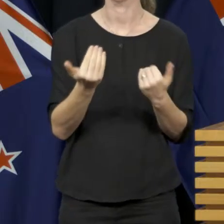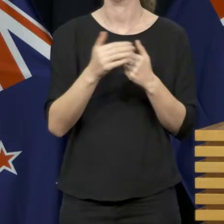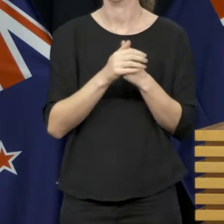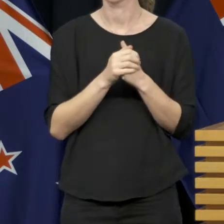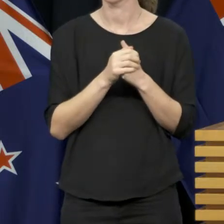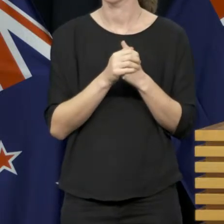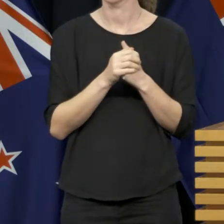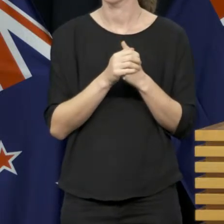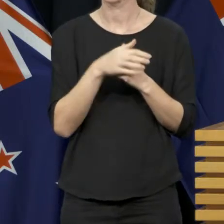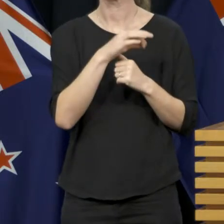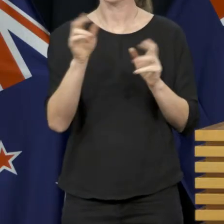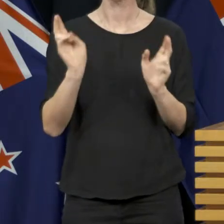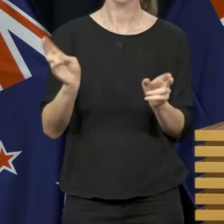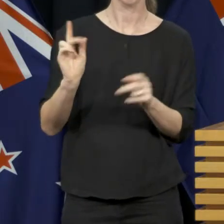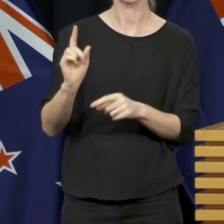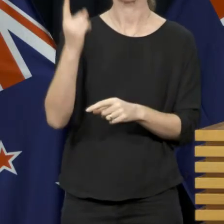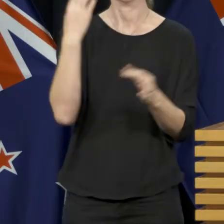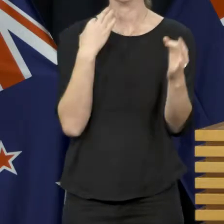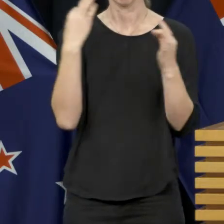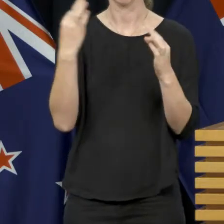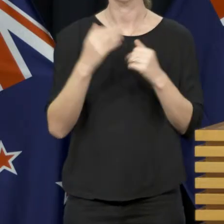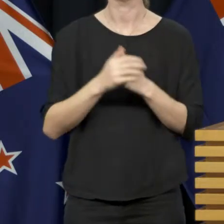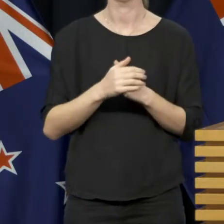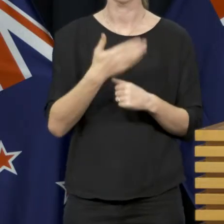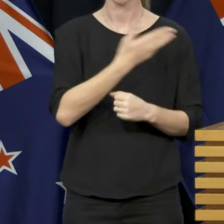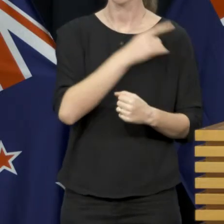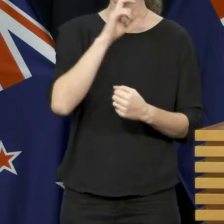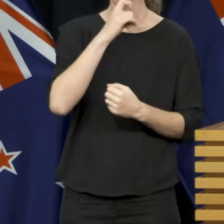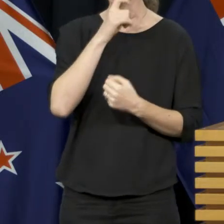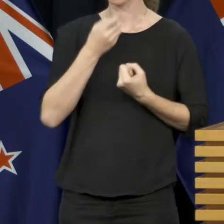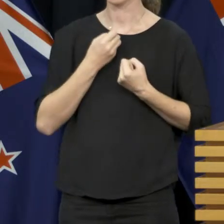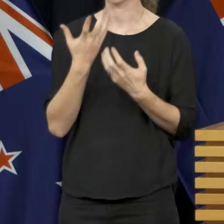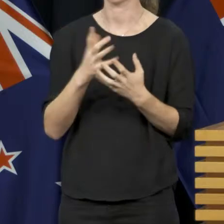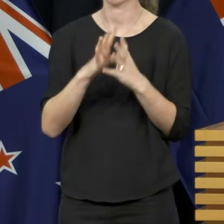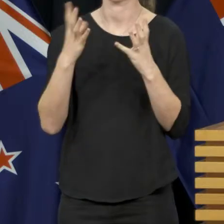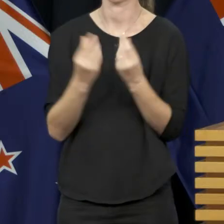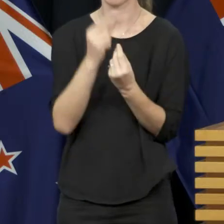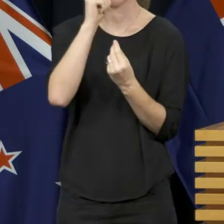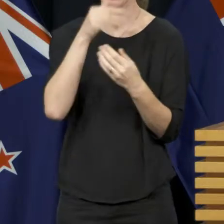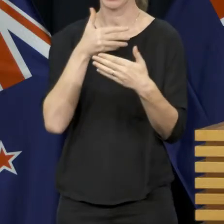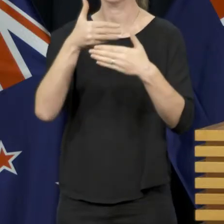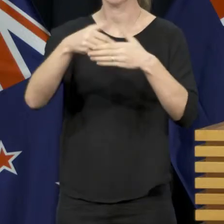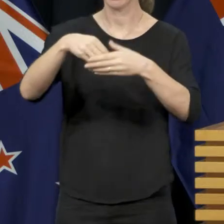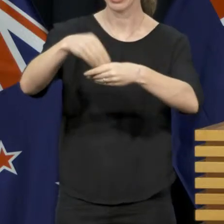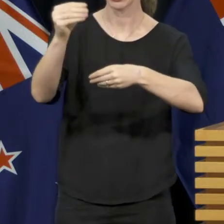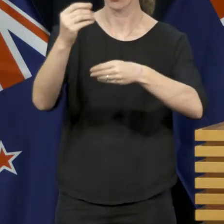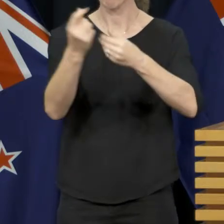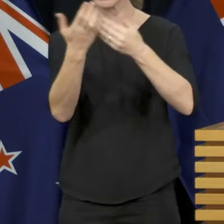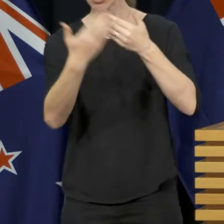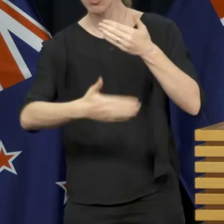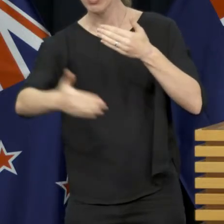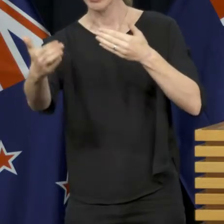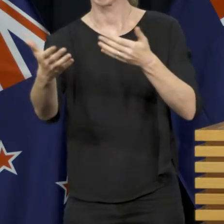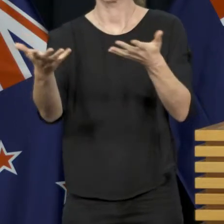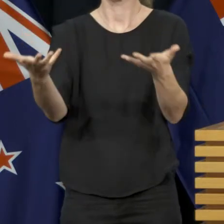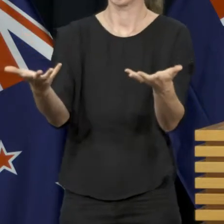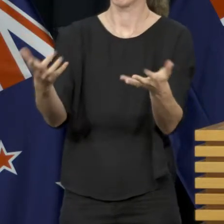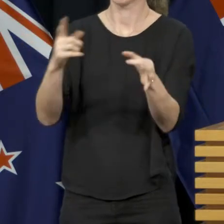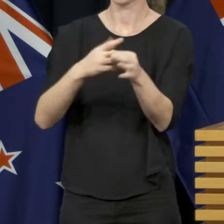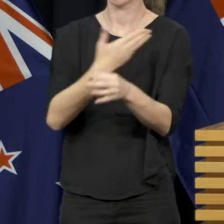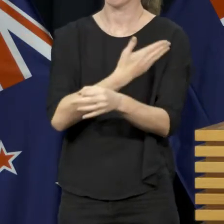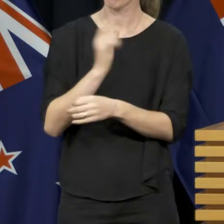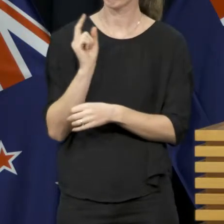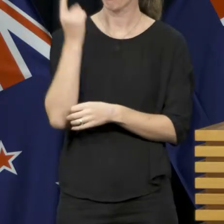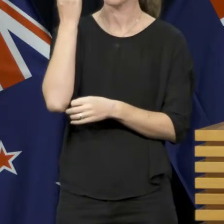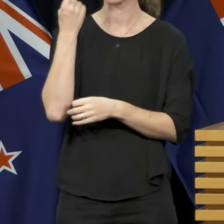know, a normal ministerial role? Look, I will be giving it my all up until the election. What happens beyond that, of course, is a question for the